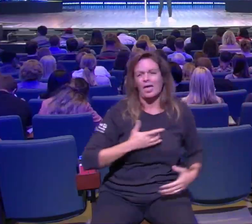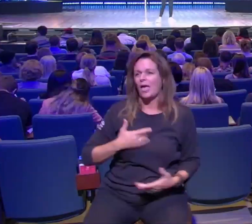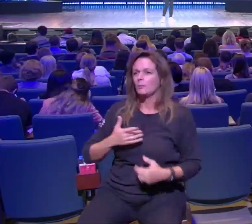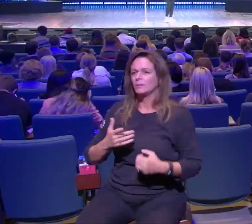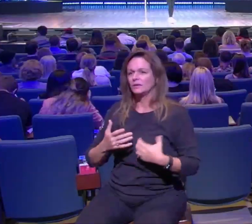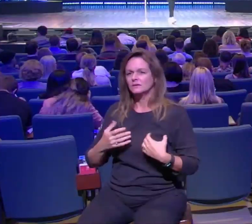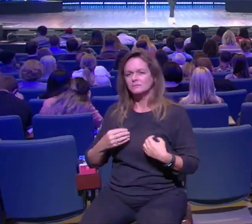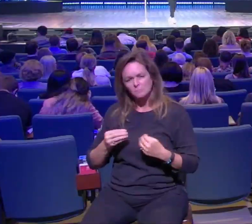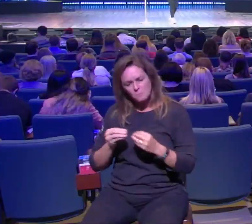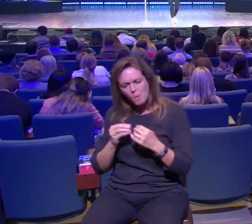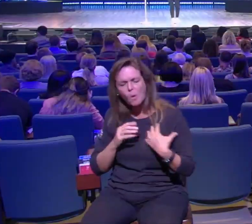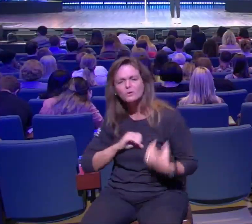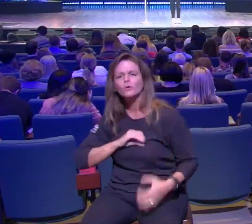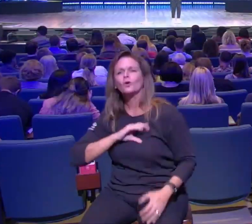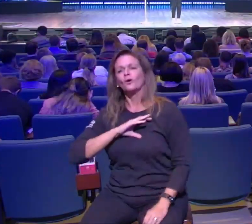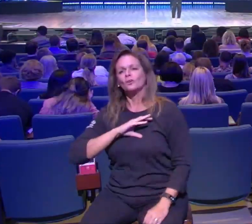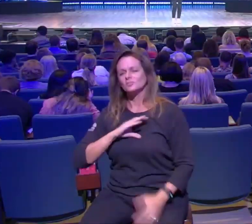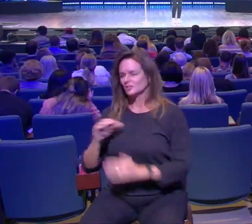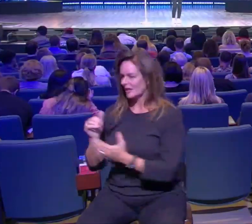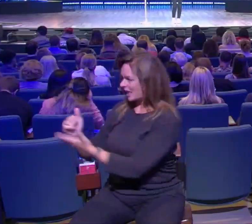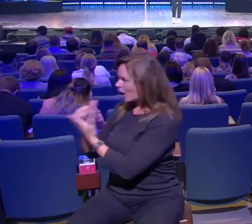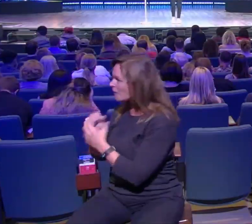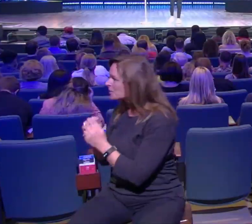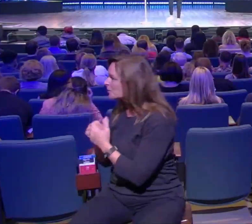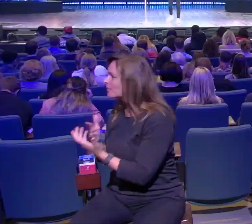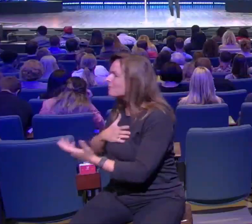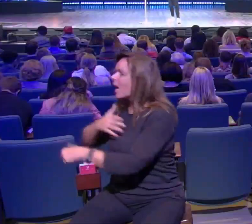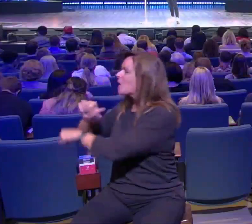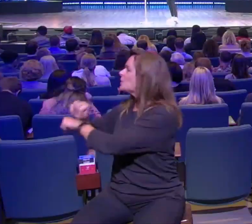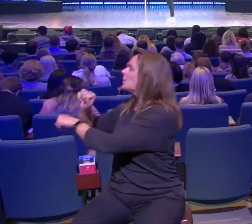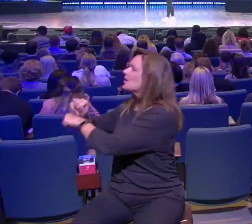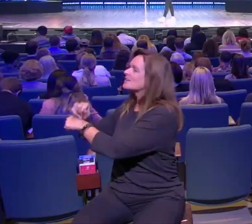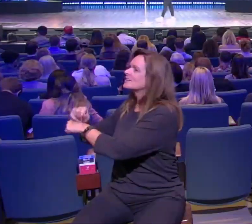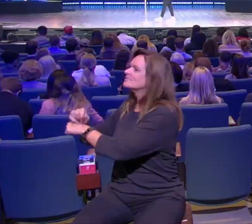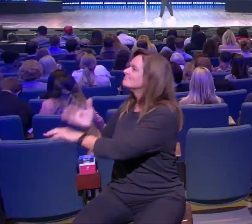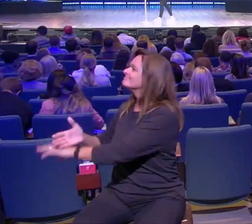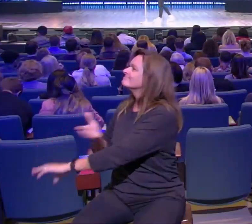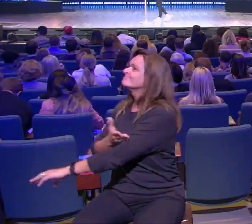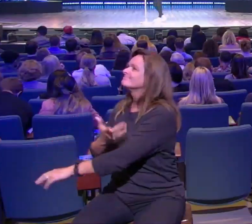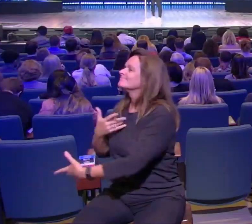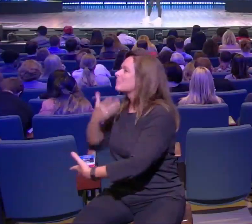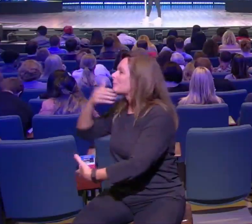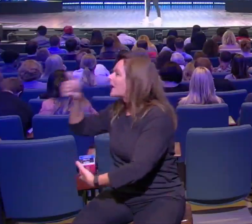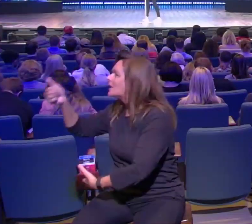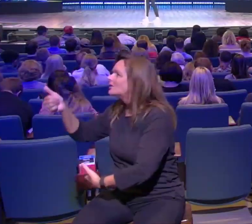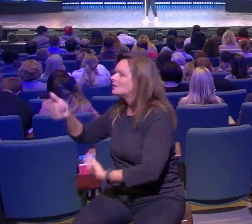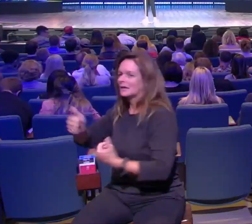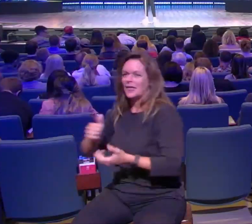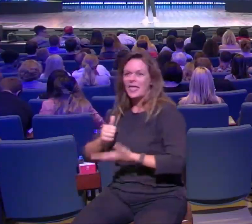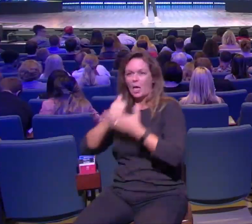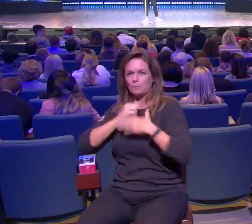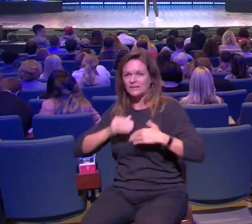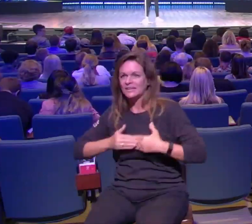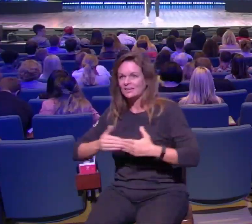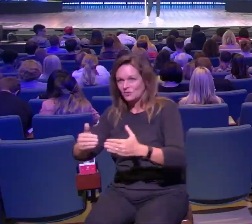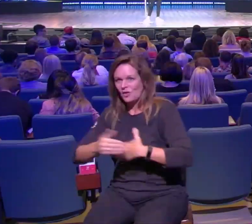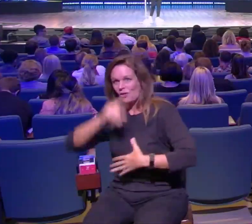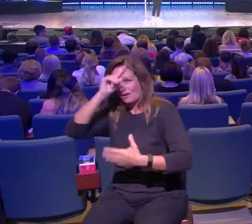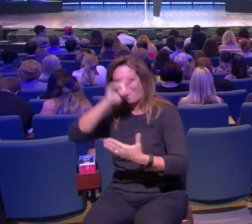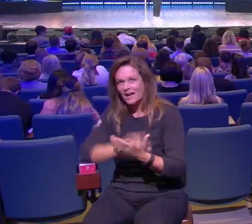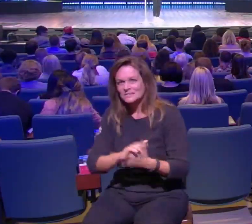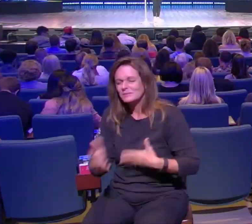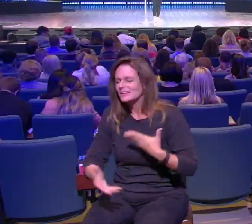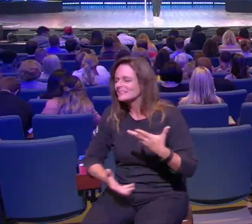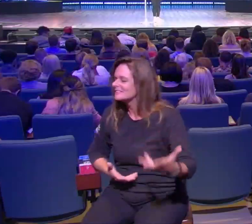being expectant, it isn't just a feeling. You know, okay, God, I'm ready. Lay it on me. That's